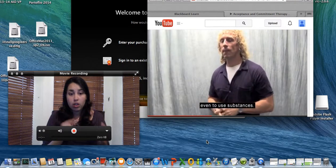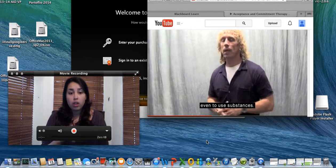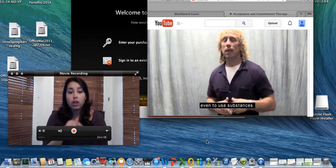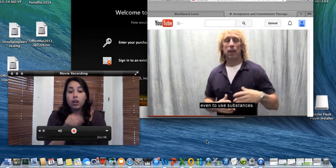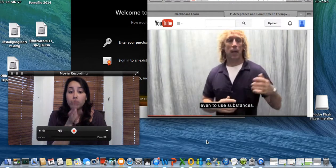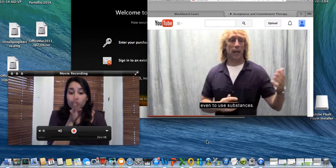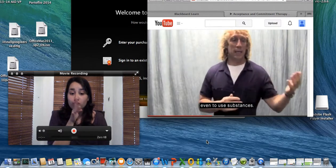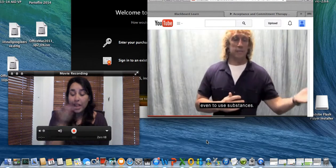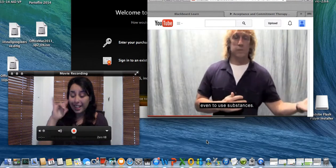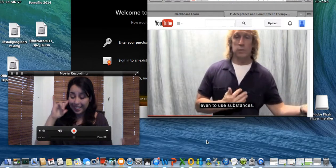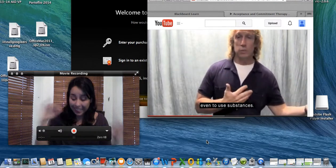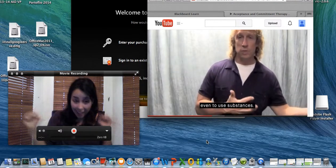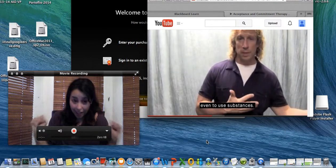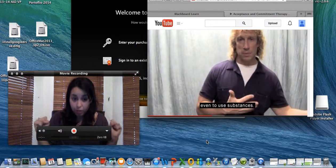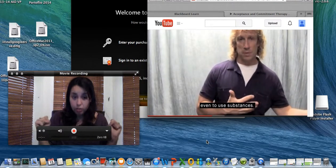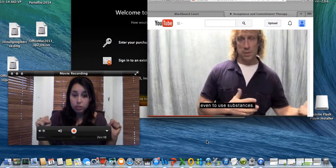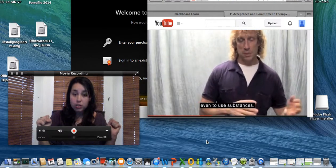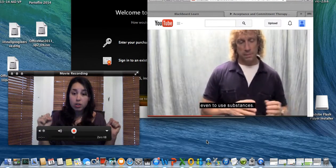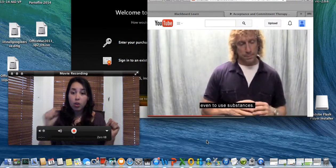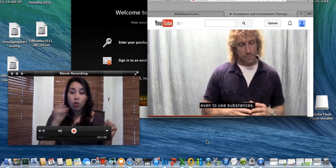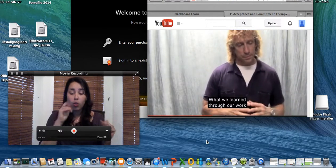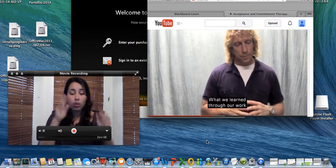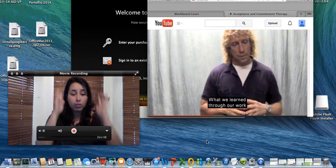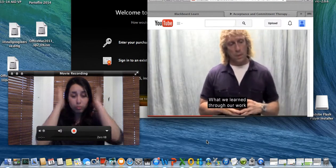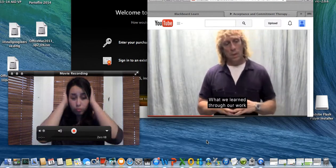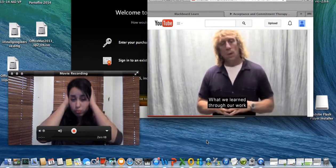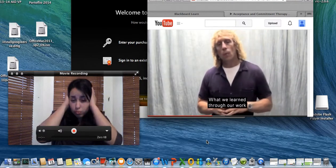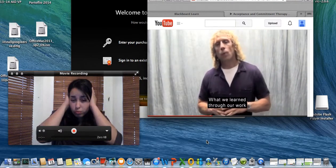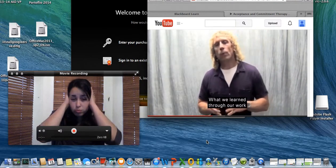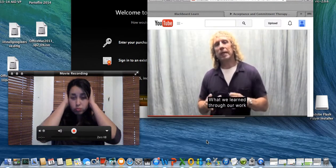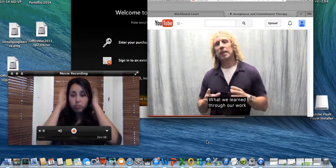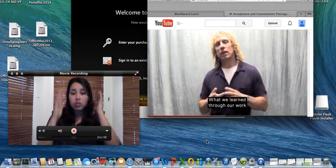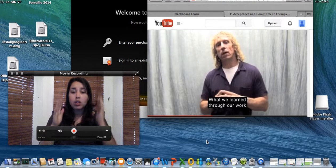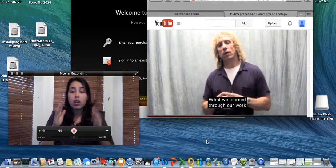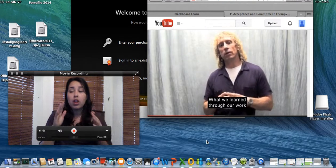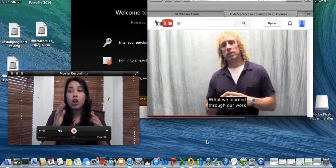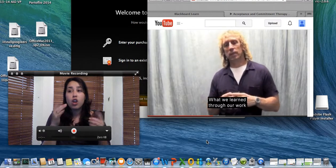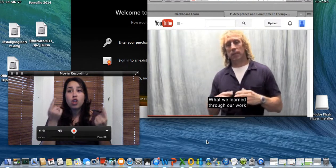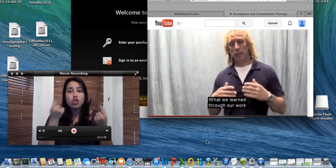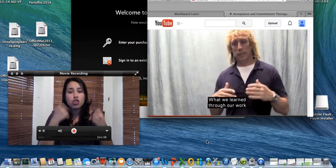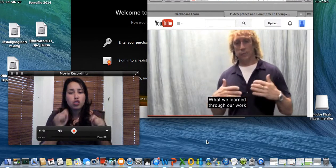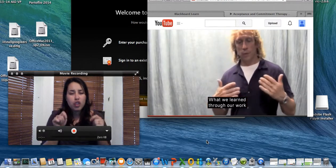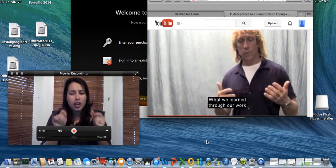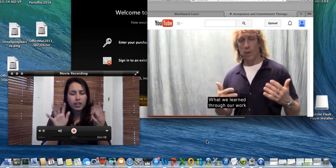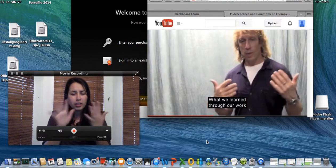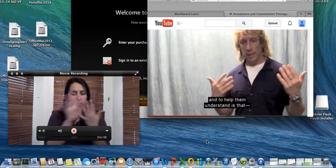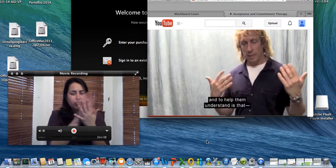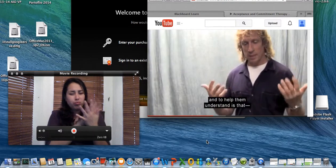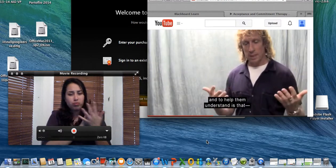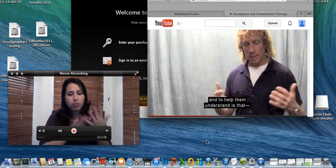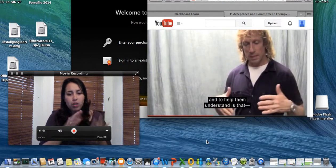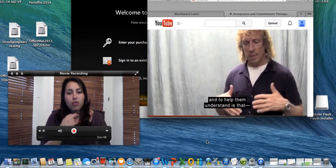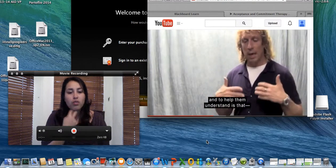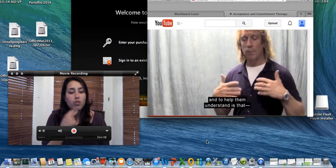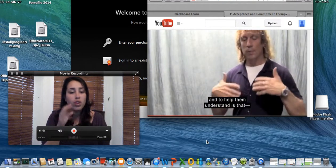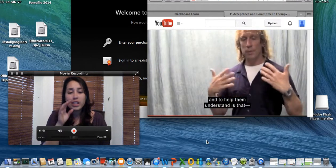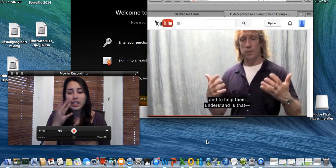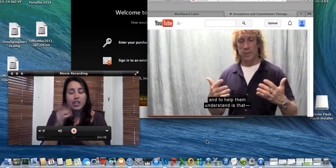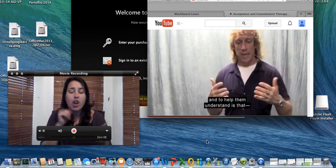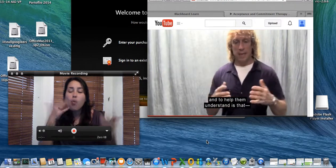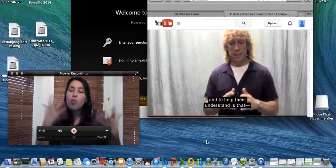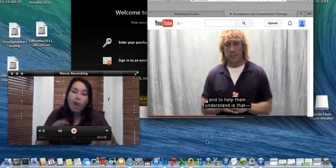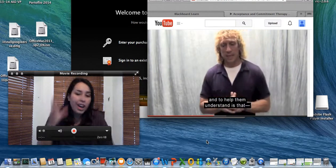voices, even to use substances. What we learned through our work and to help